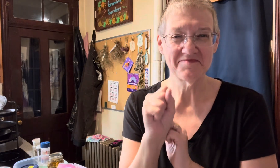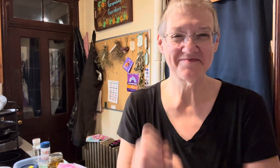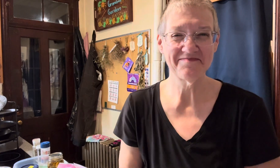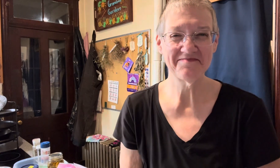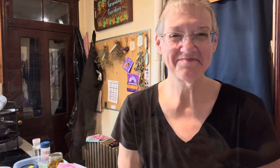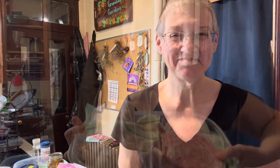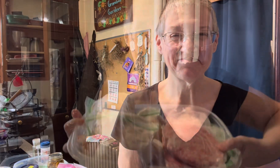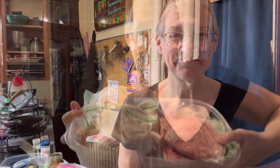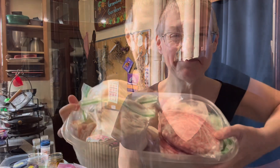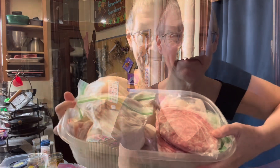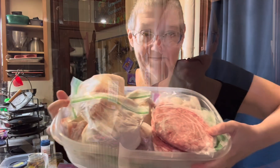carbs.